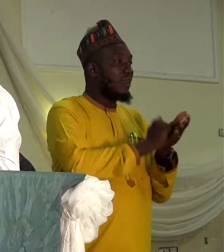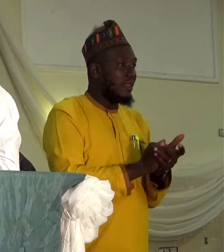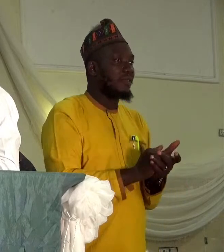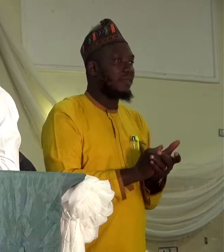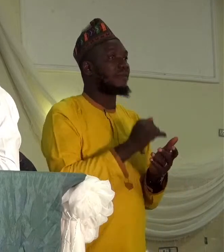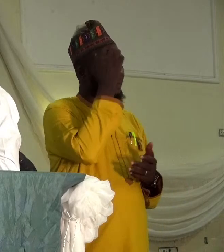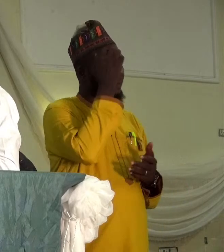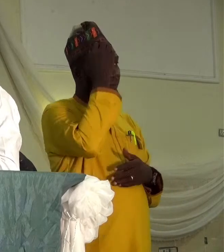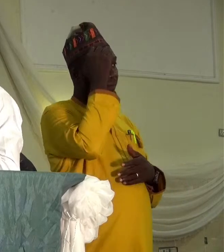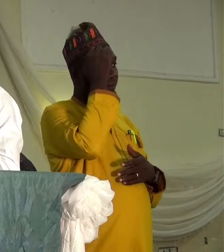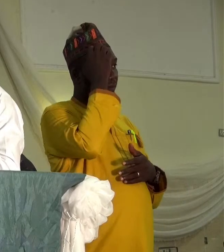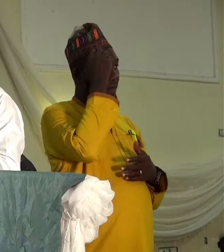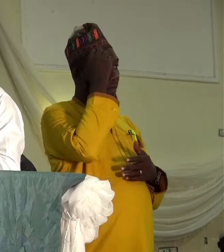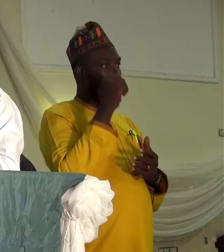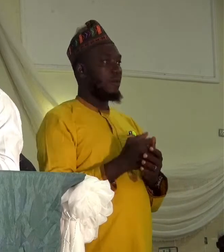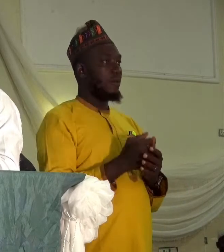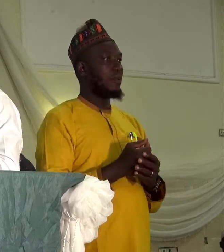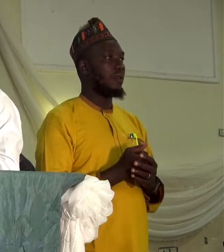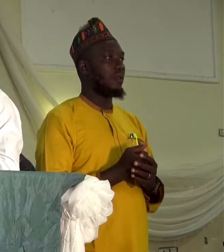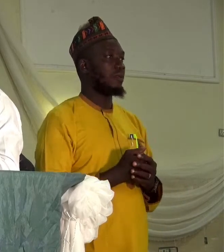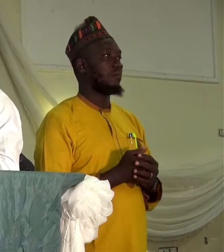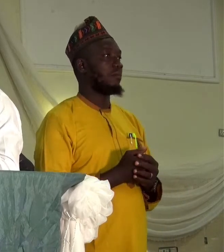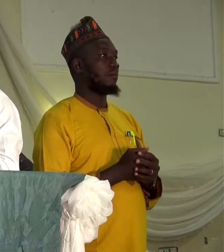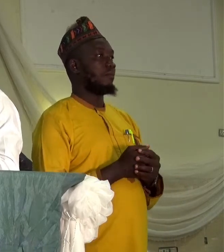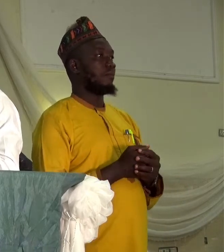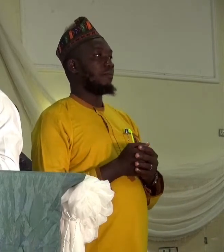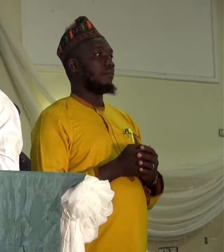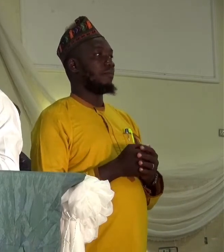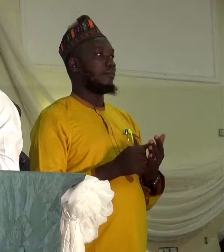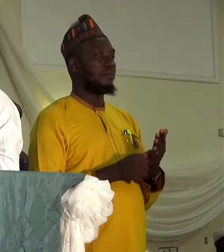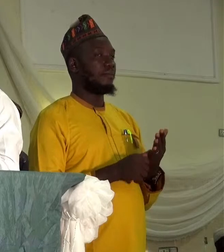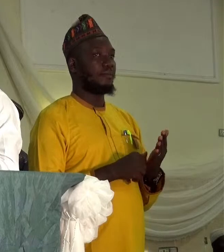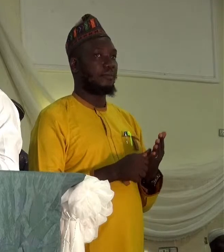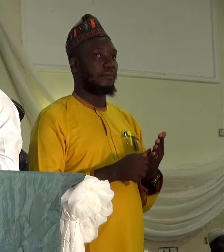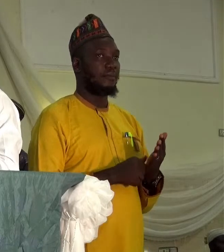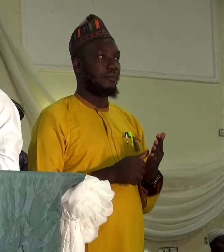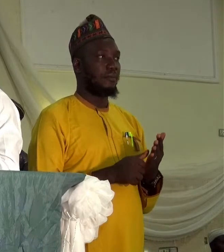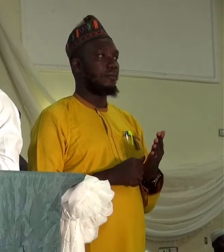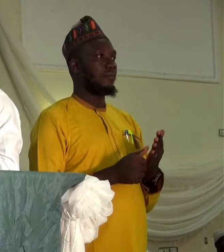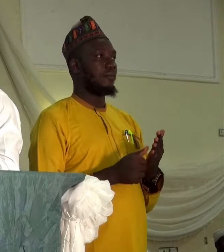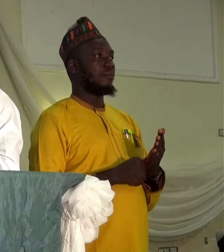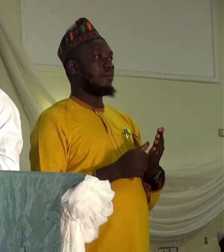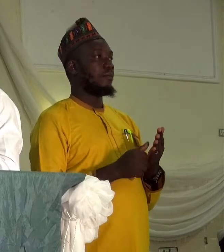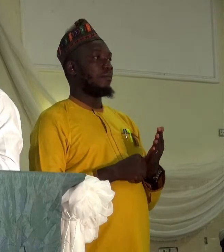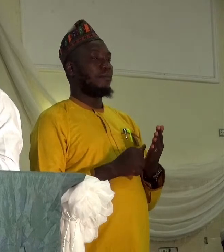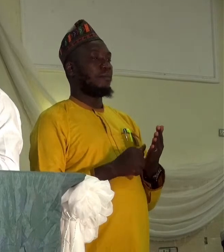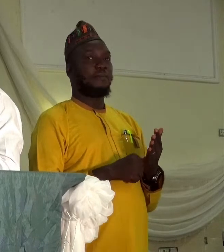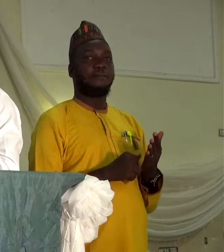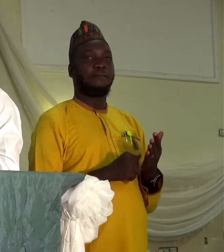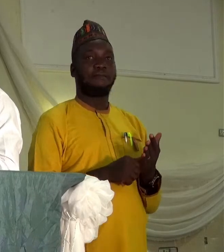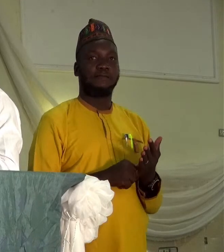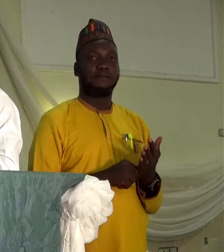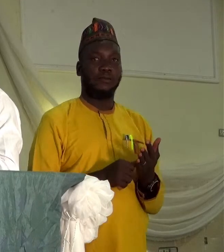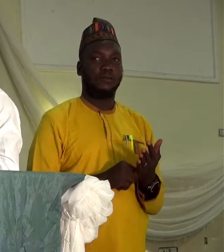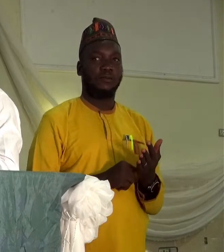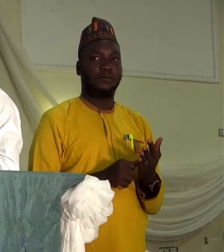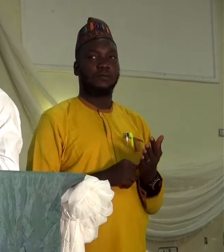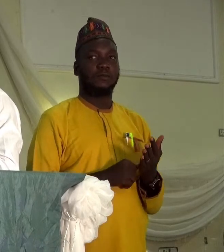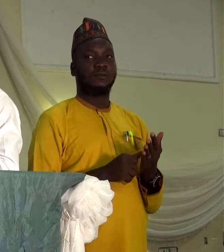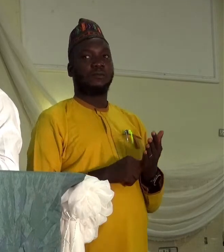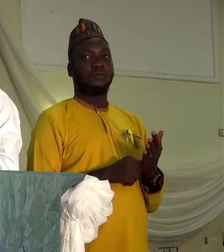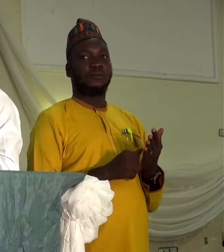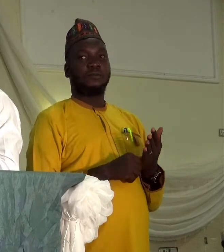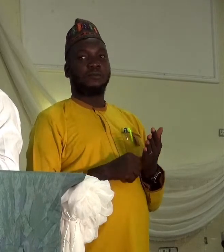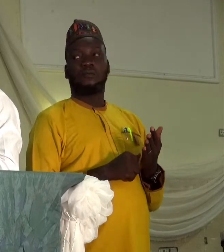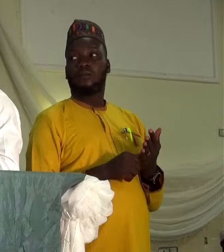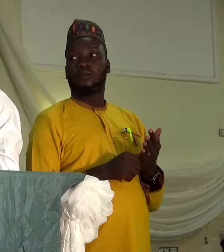wajtabakum. Wa ma ja'ala alaykum fi din min haraj. Millata abikum Ibrahim. Wa samakum lil muslimina min qablu fi hadha liyakuna rasulun shahidan alaykum